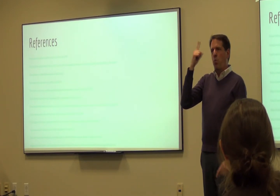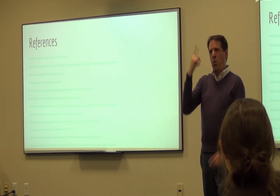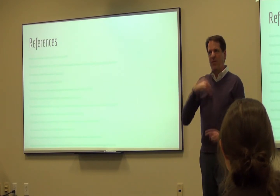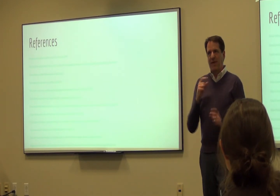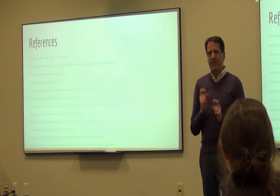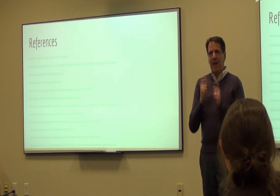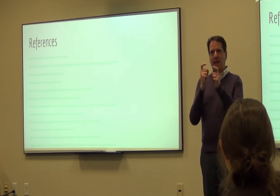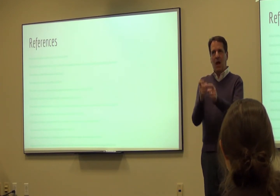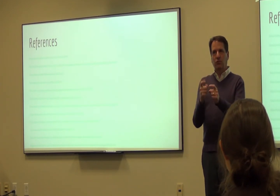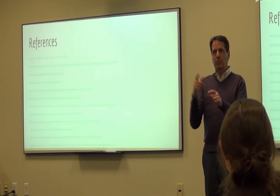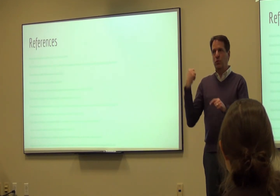and play.